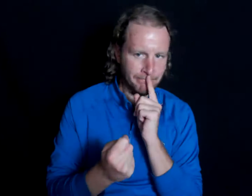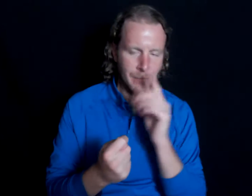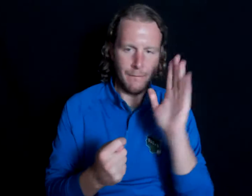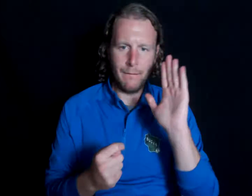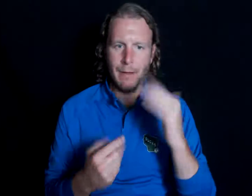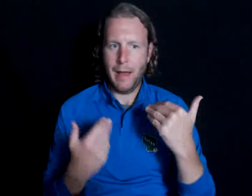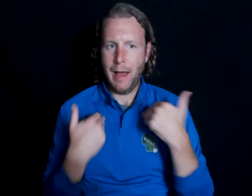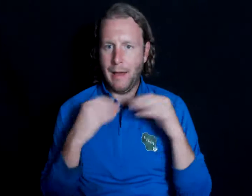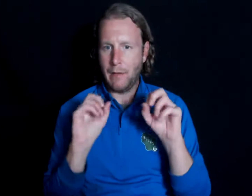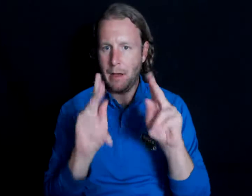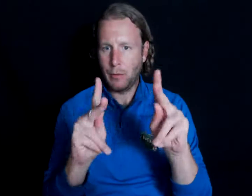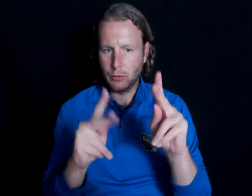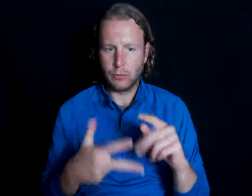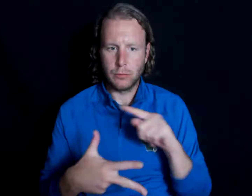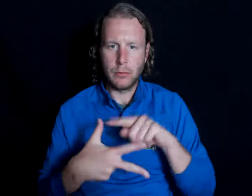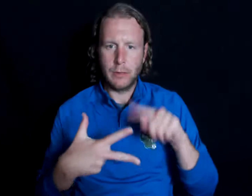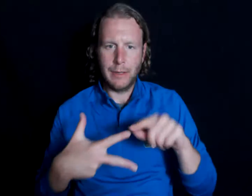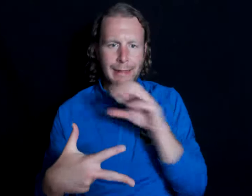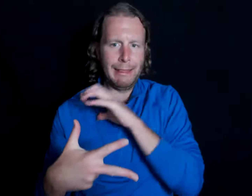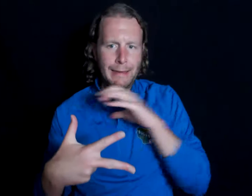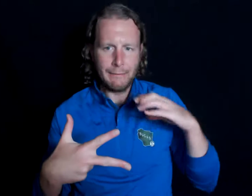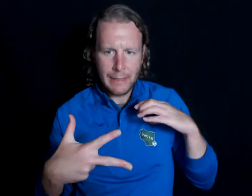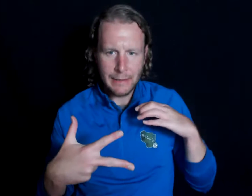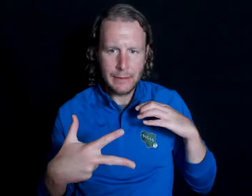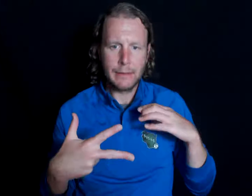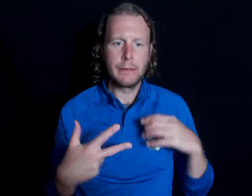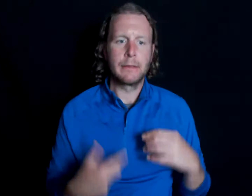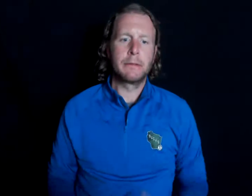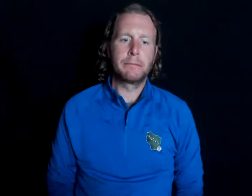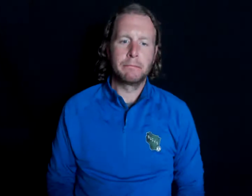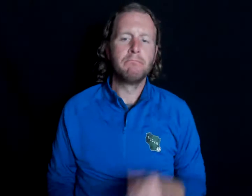What Cleveland? Yeah, what pick will the New York Knicks get?